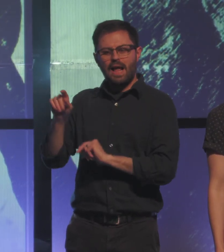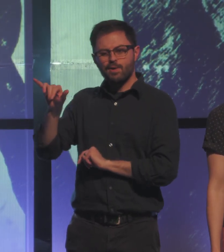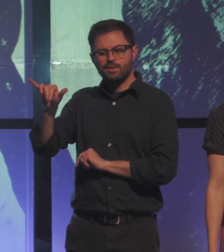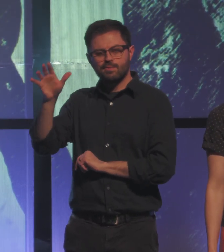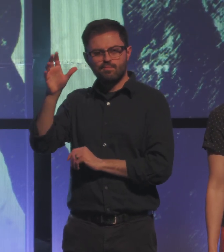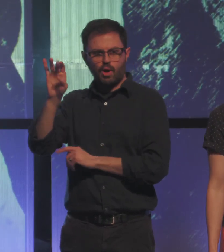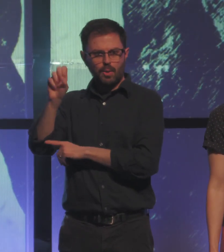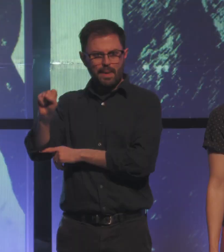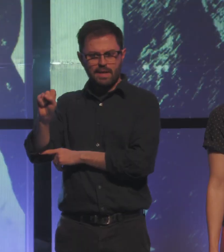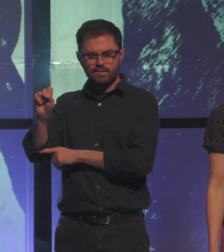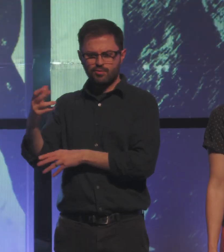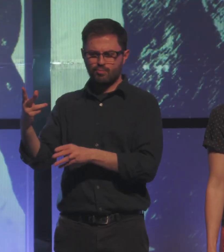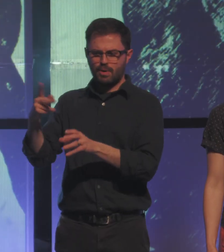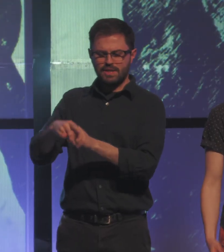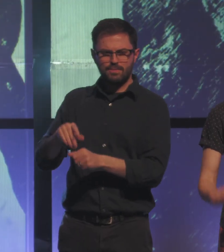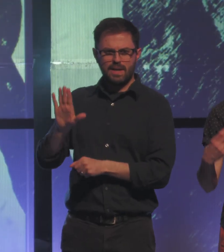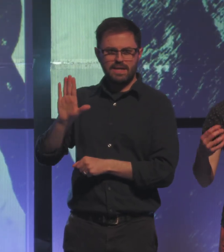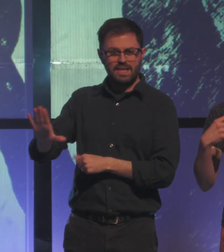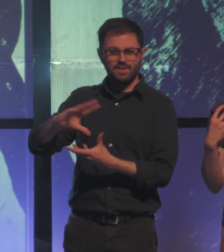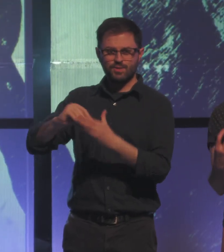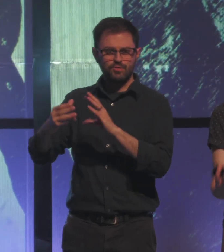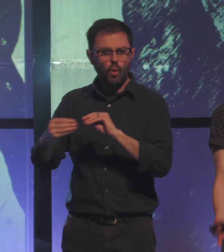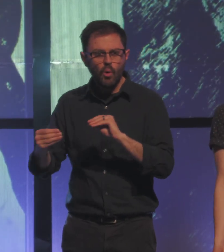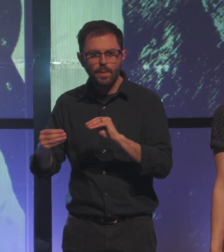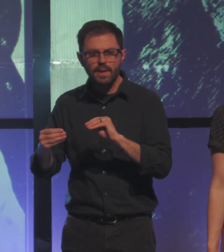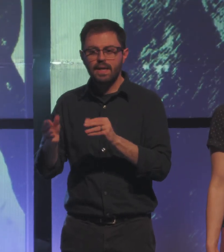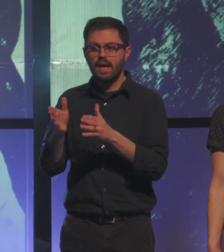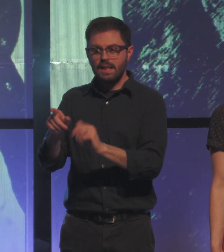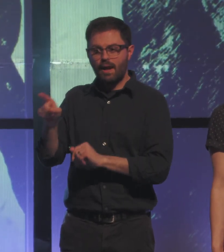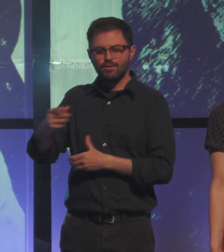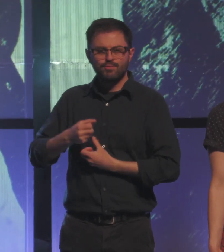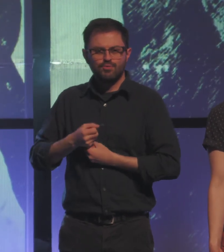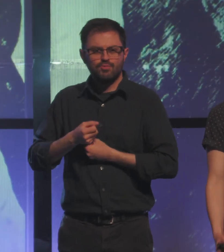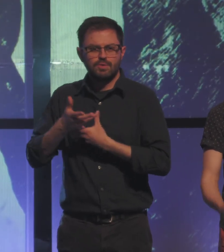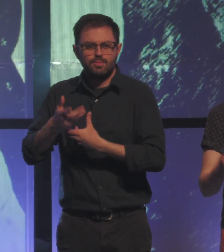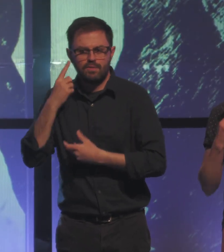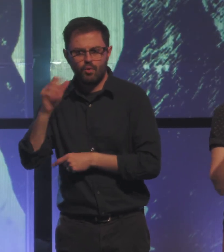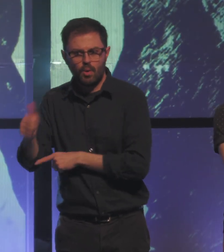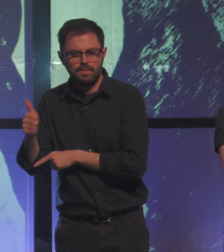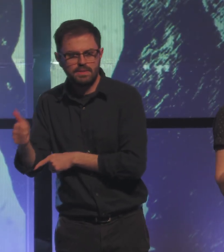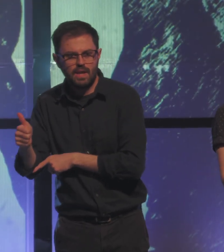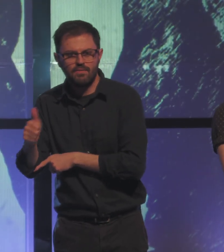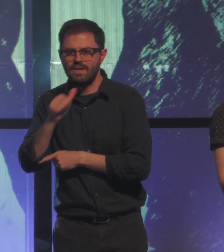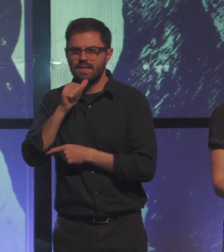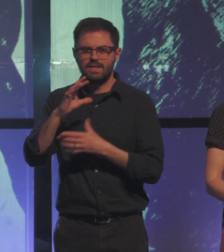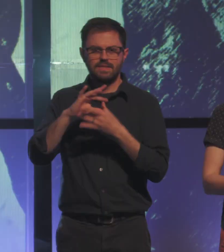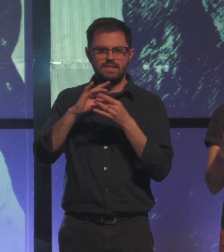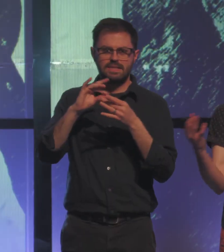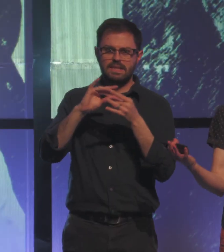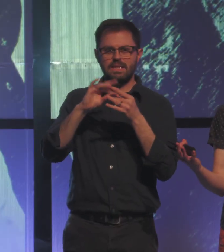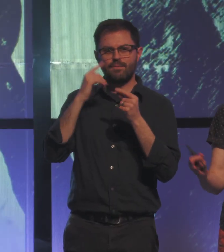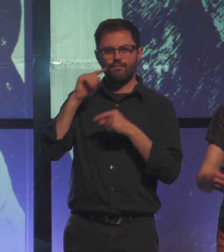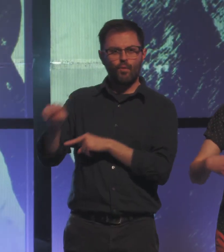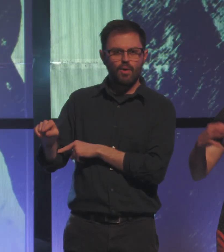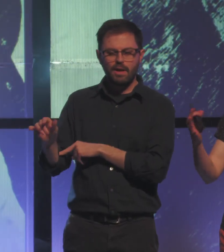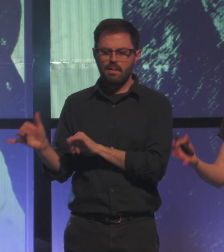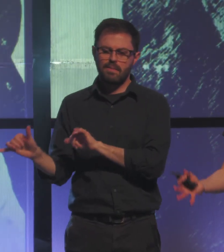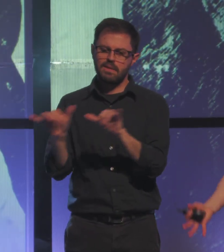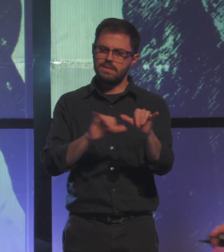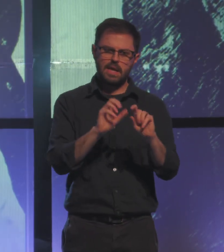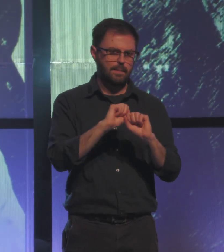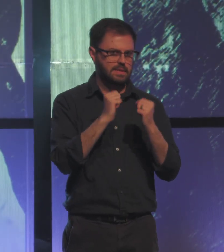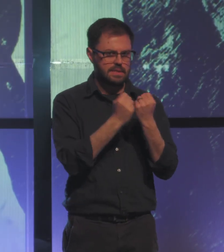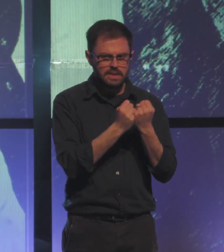Bartimaeus' own story. Jesus allows this man to actually speak for himself instead of speaking for him like society and this